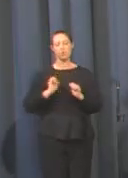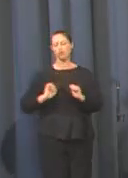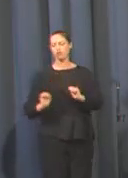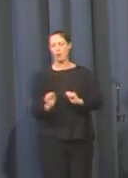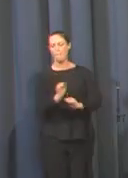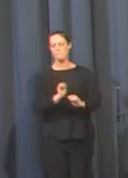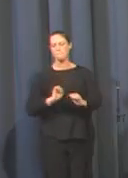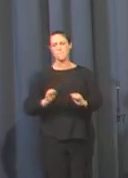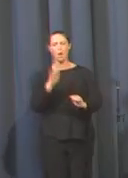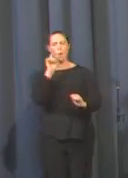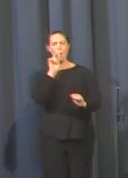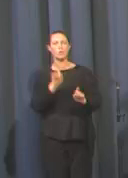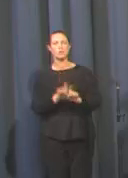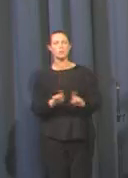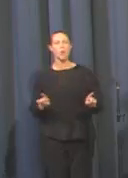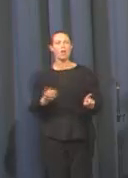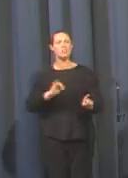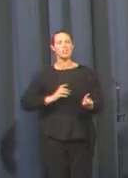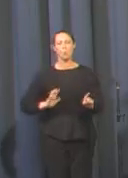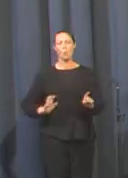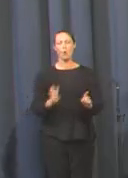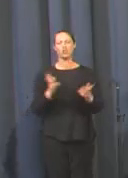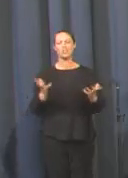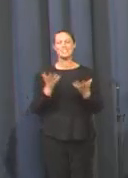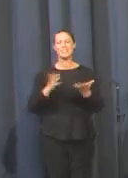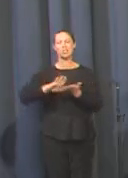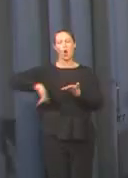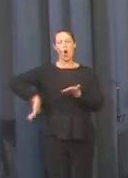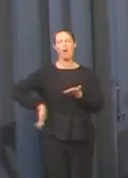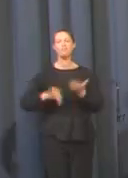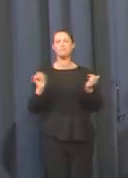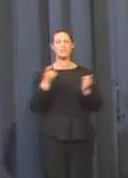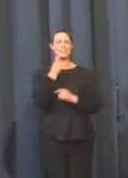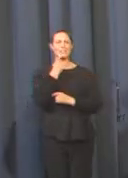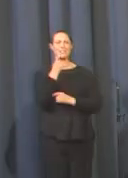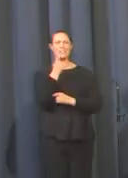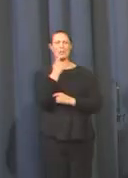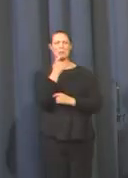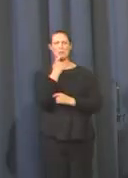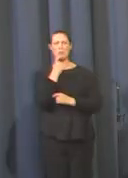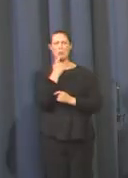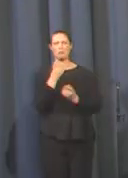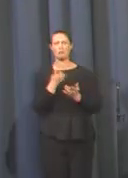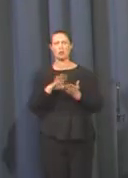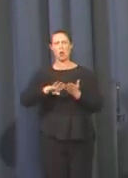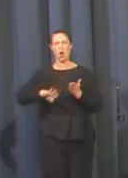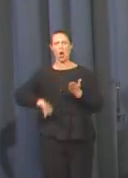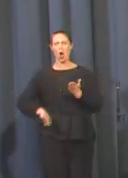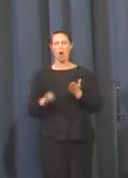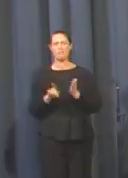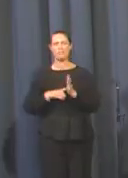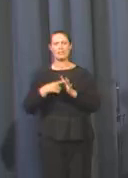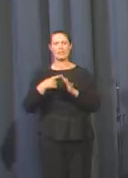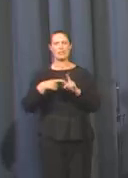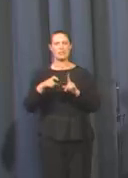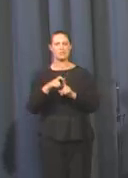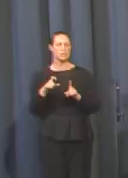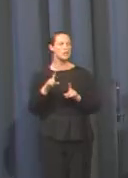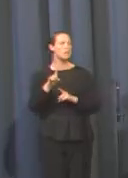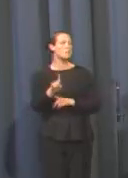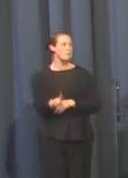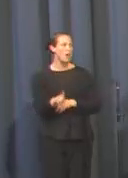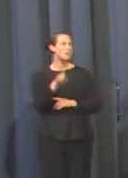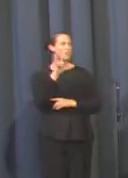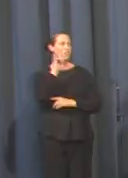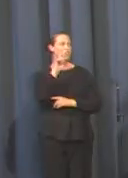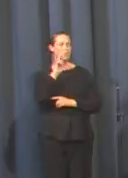with some water, but just wash that dust off. And that's a real simple way to remove any of the lead there. But I mean, with the water